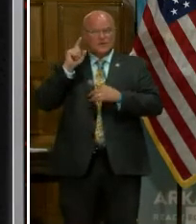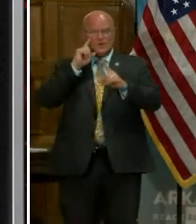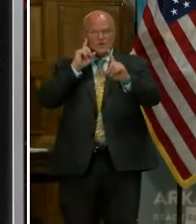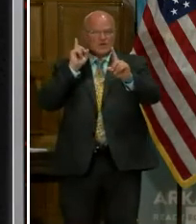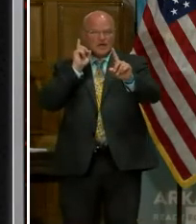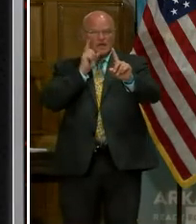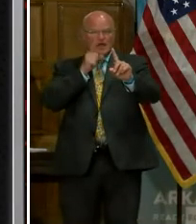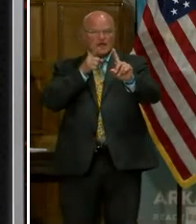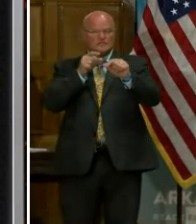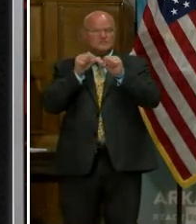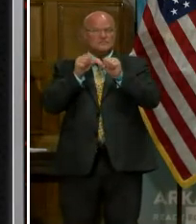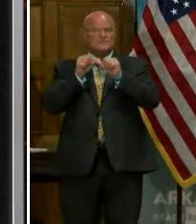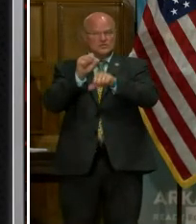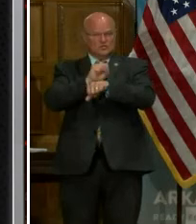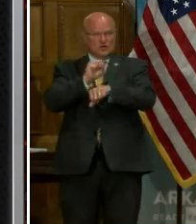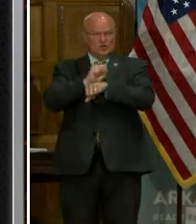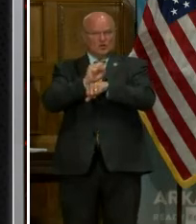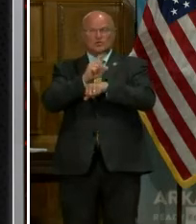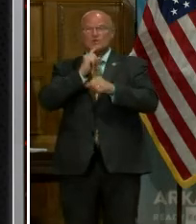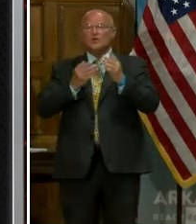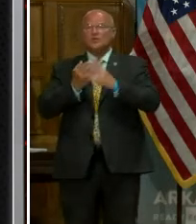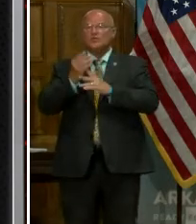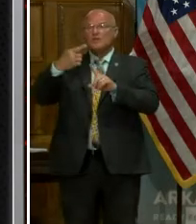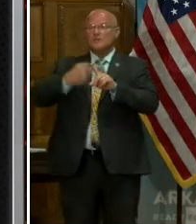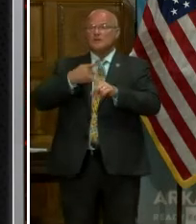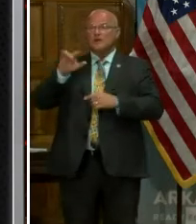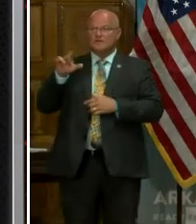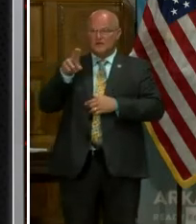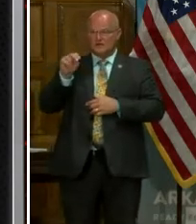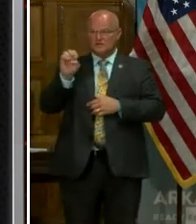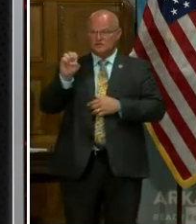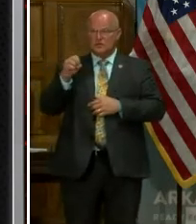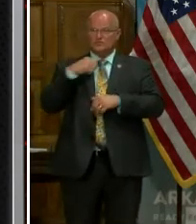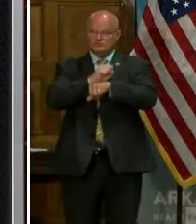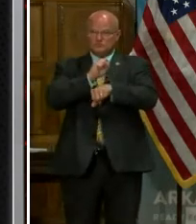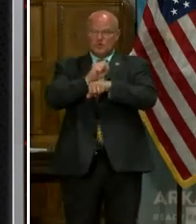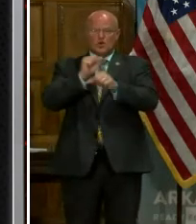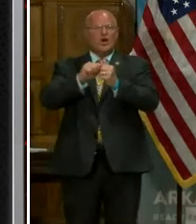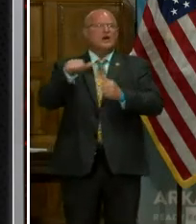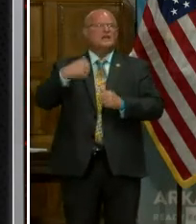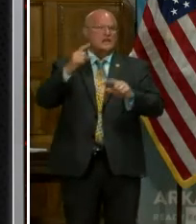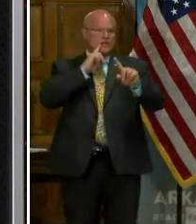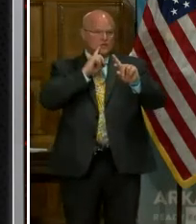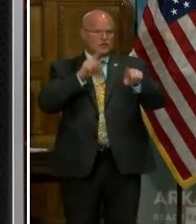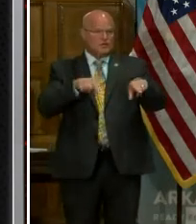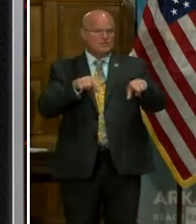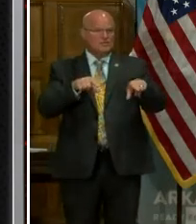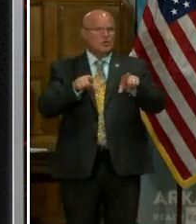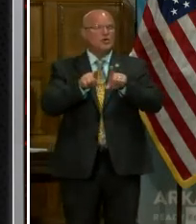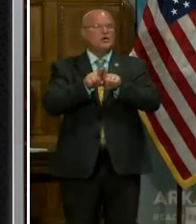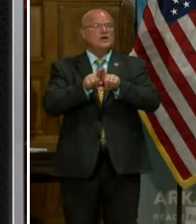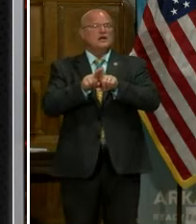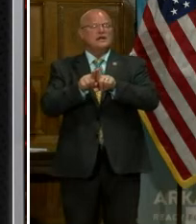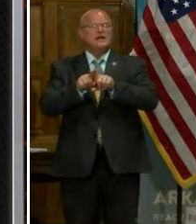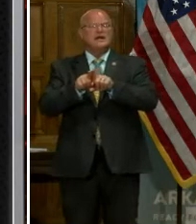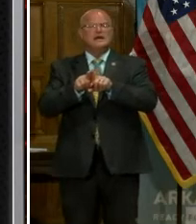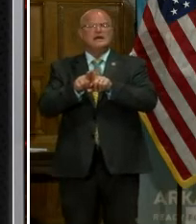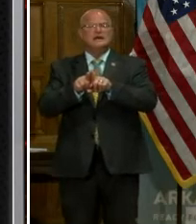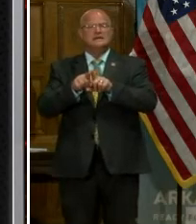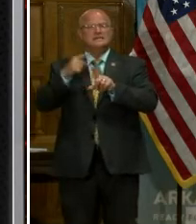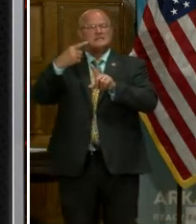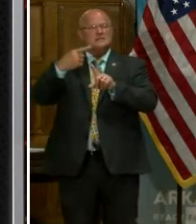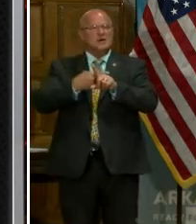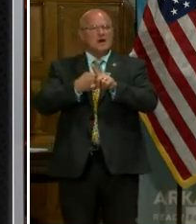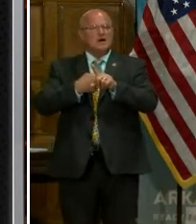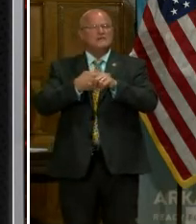aim to continue our work certainly through the month of June, and we'll be working on another report as the